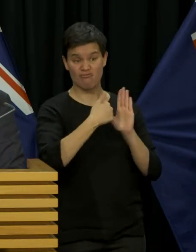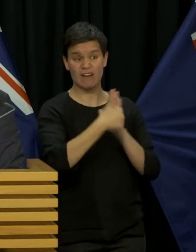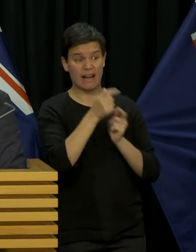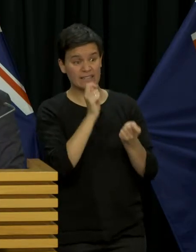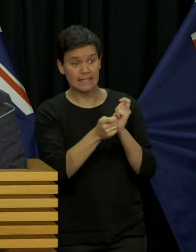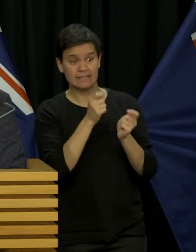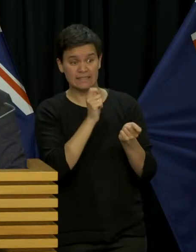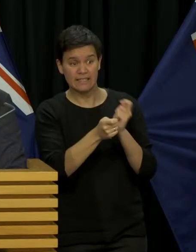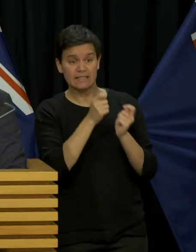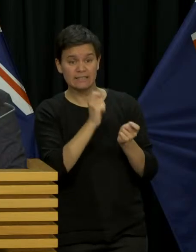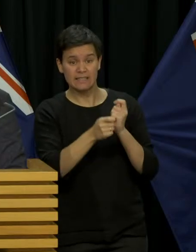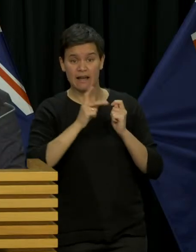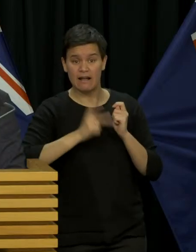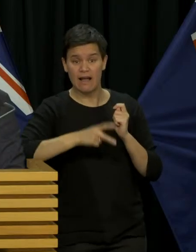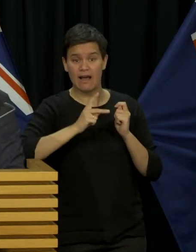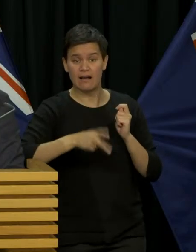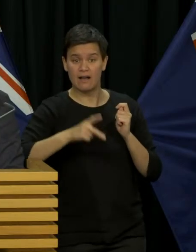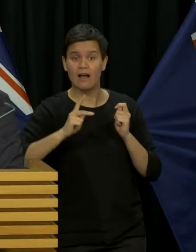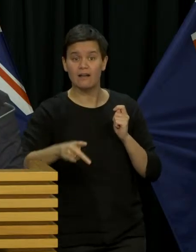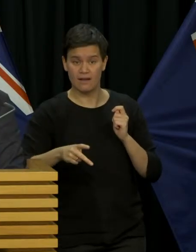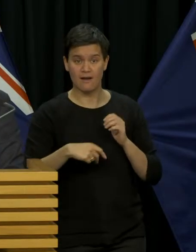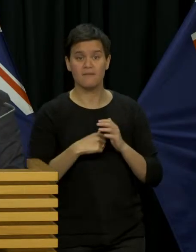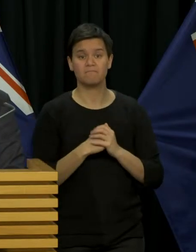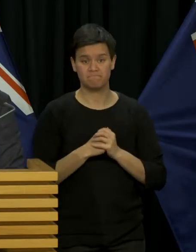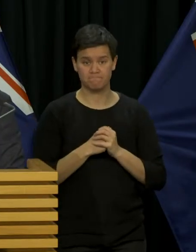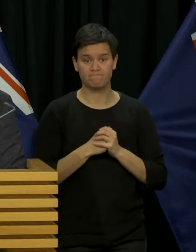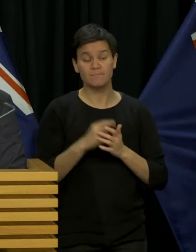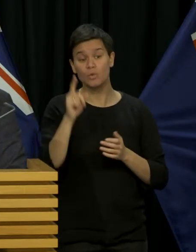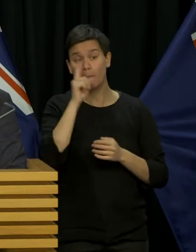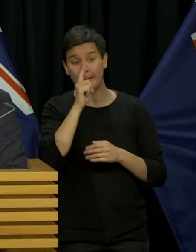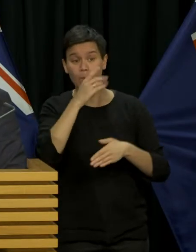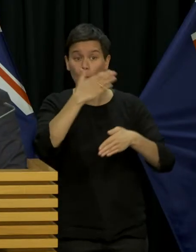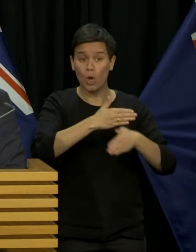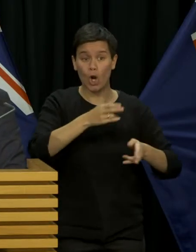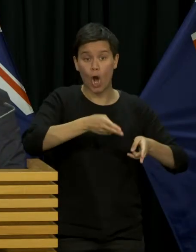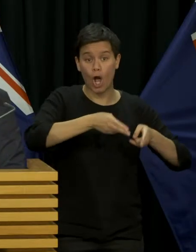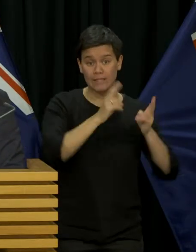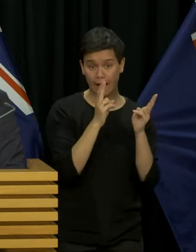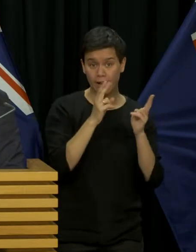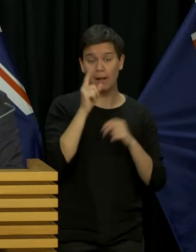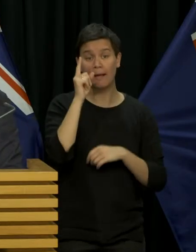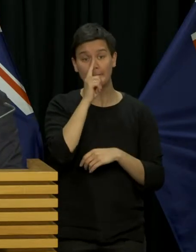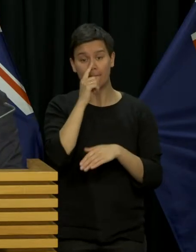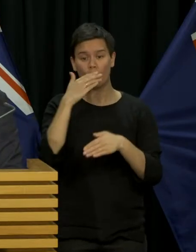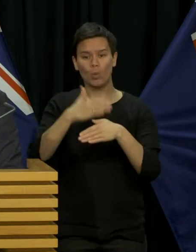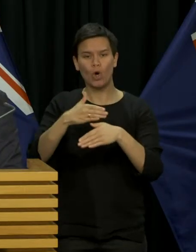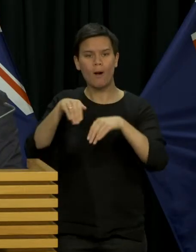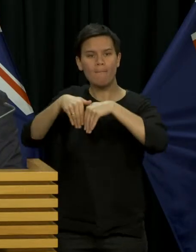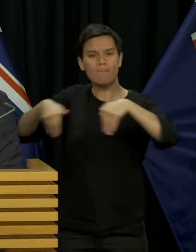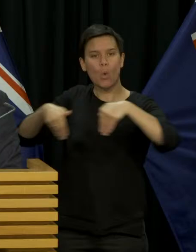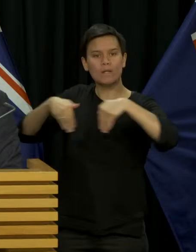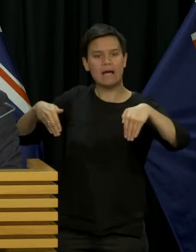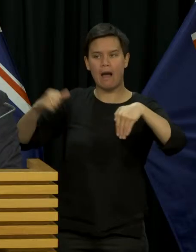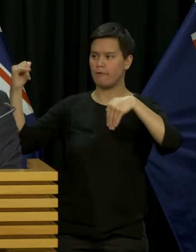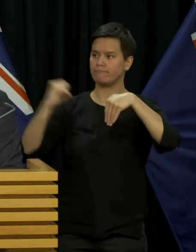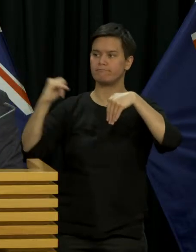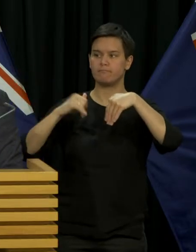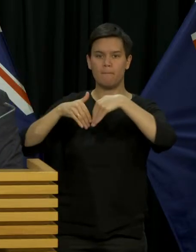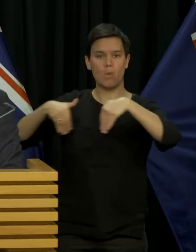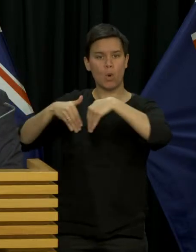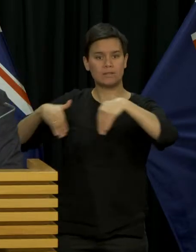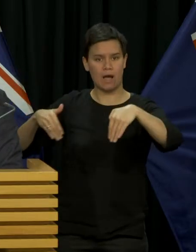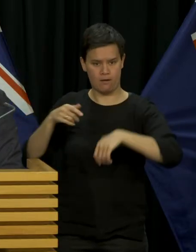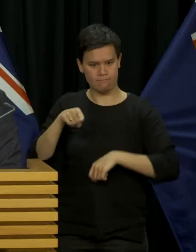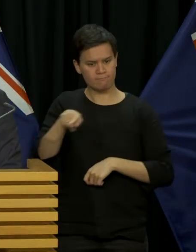those working in managed isolation and quarantine facilities and at the border are expected to keep detailed records of their